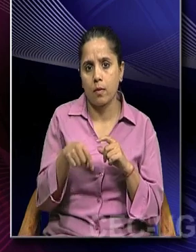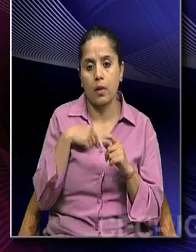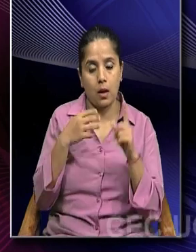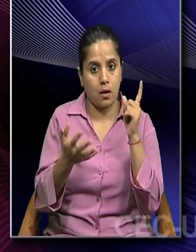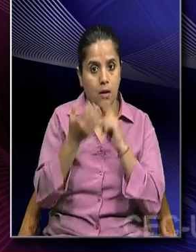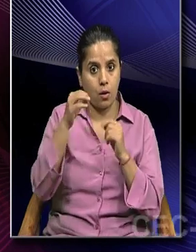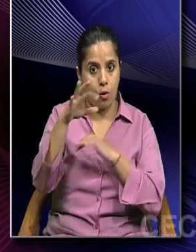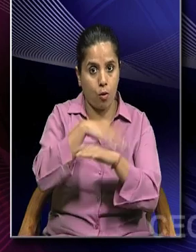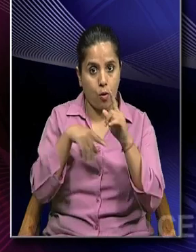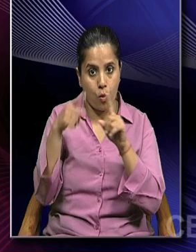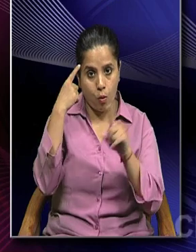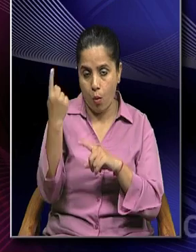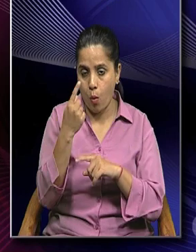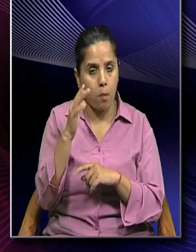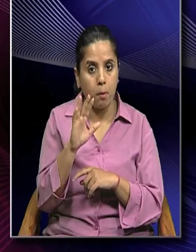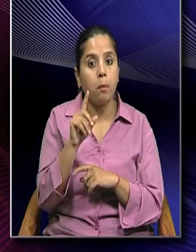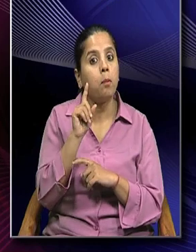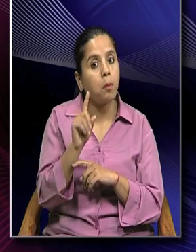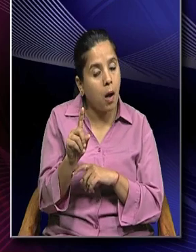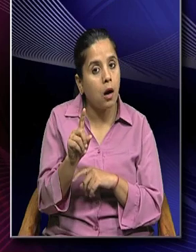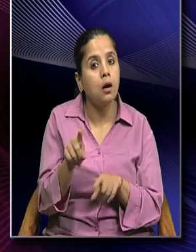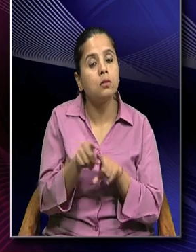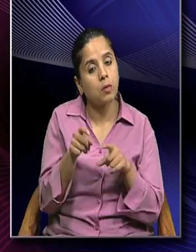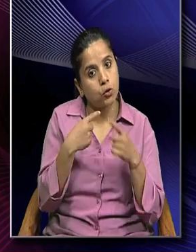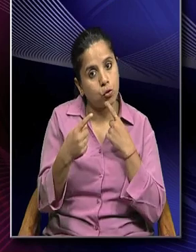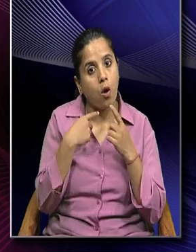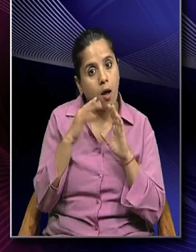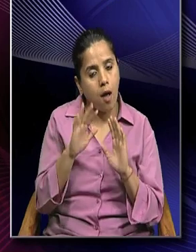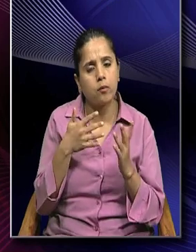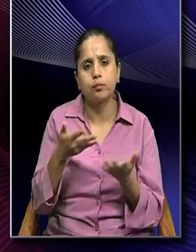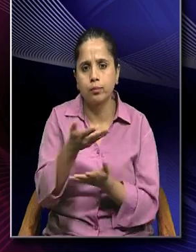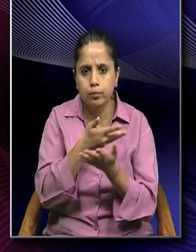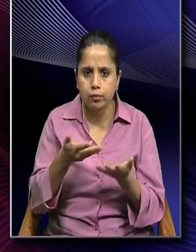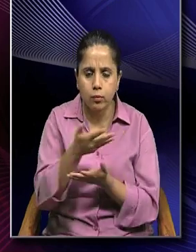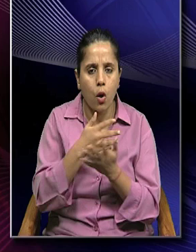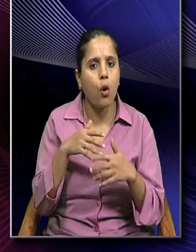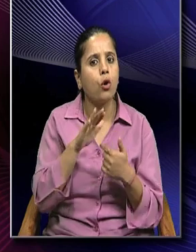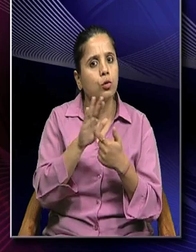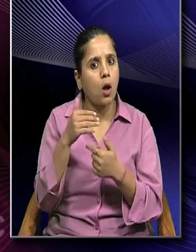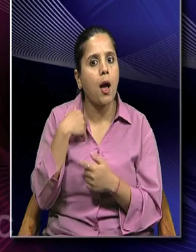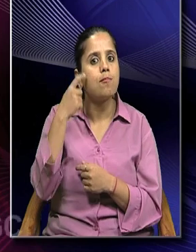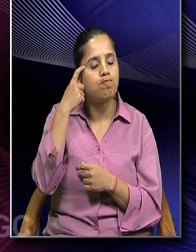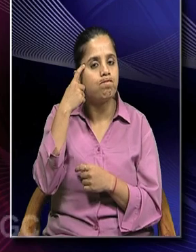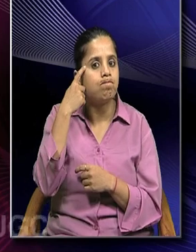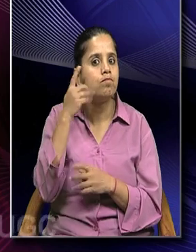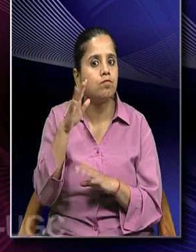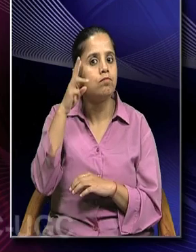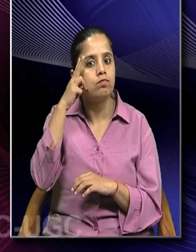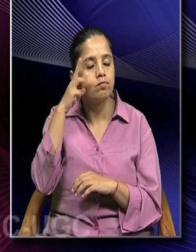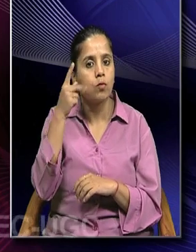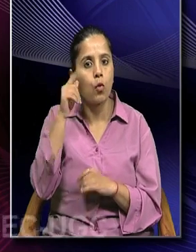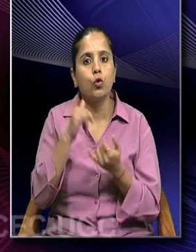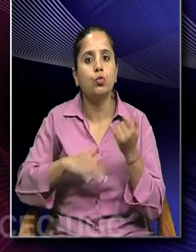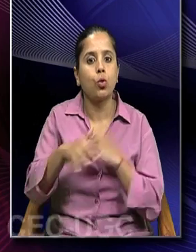of organizational goals, but I also discuss or I also show my concern about the